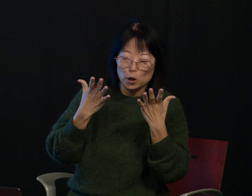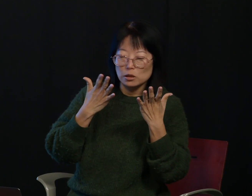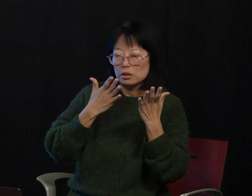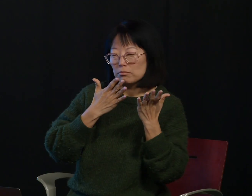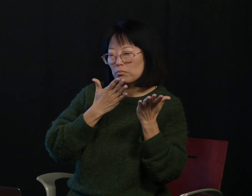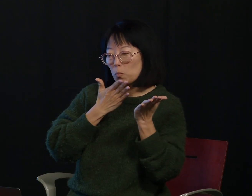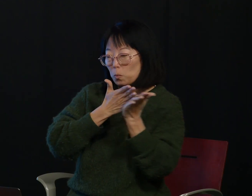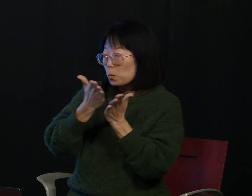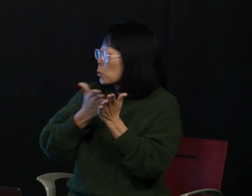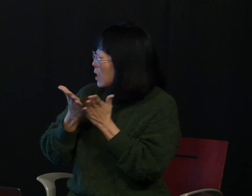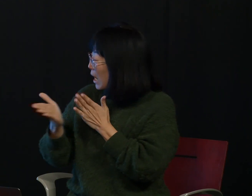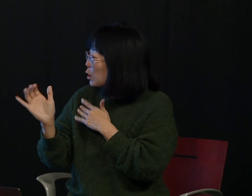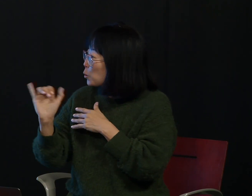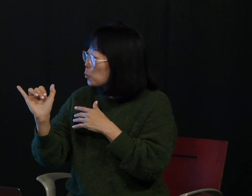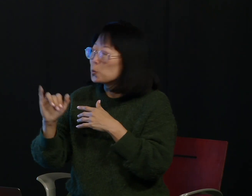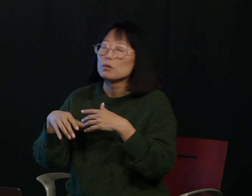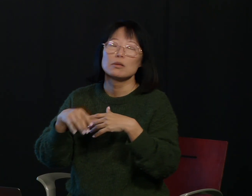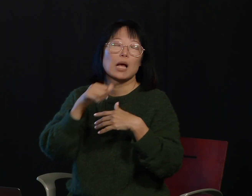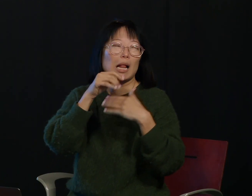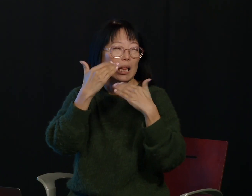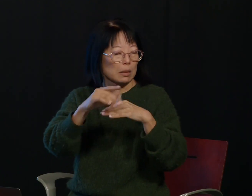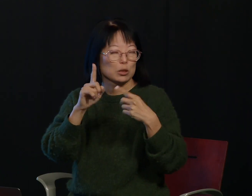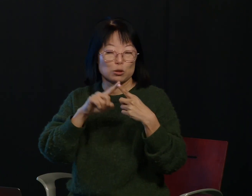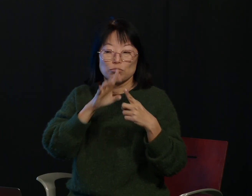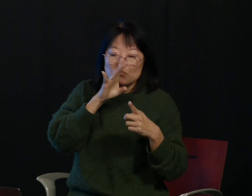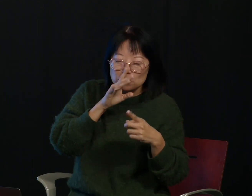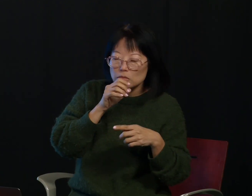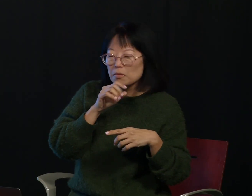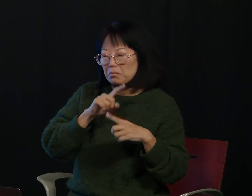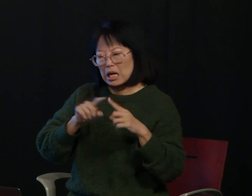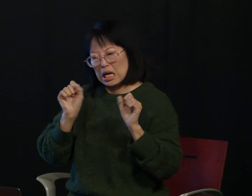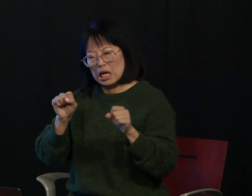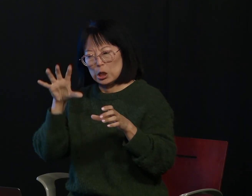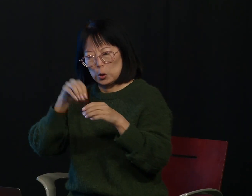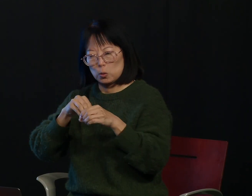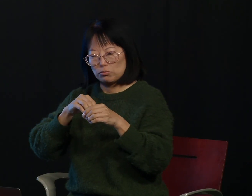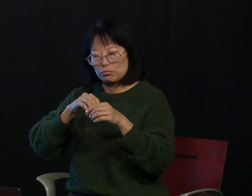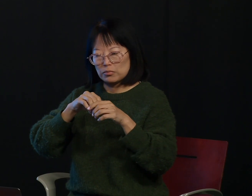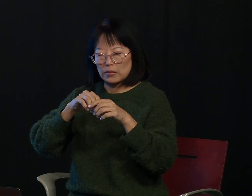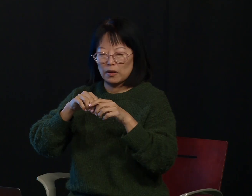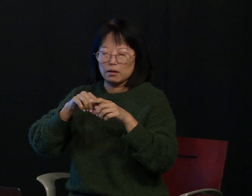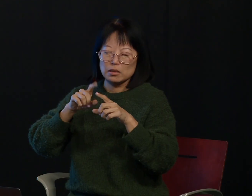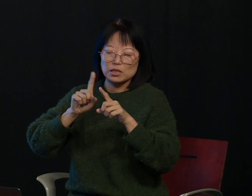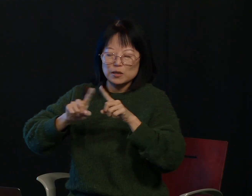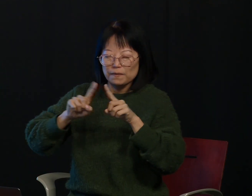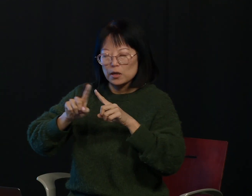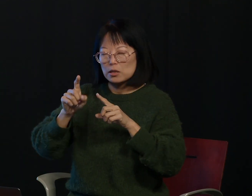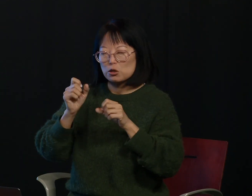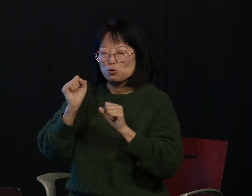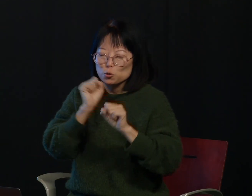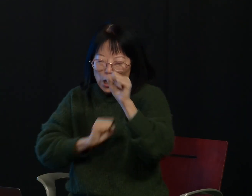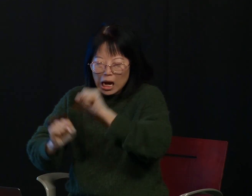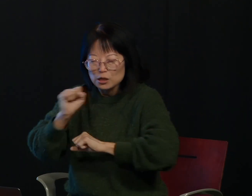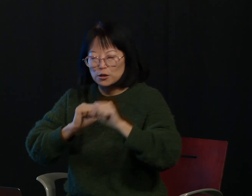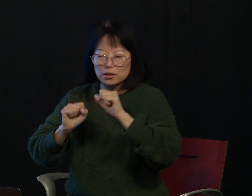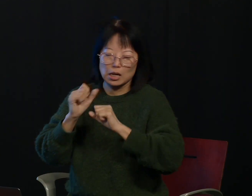multimodality. Not limited to speech, it also can include different types of strategies